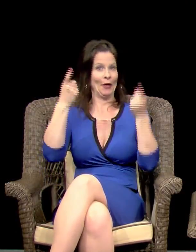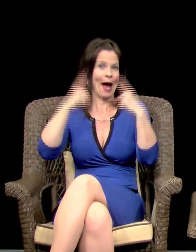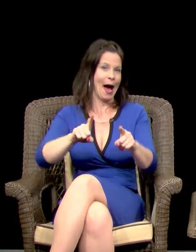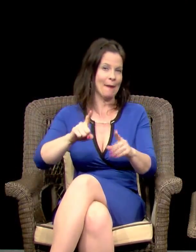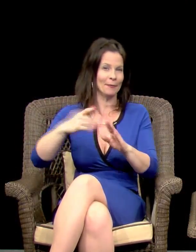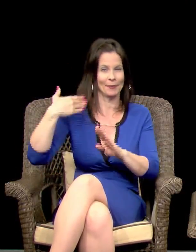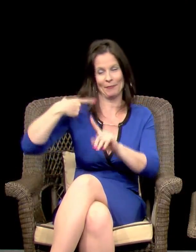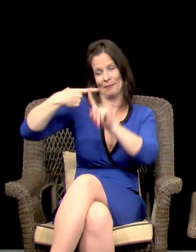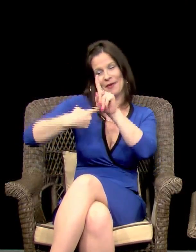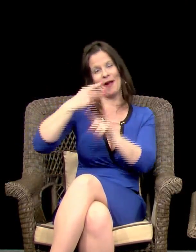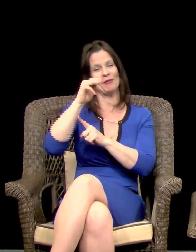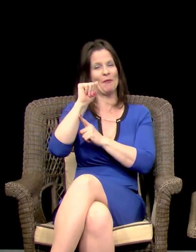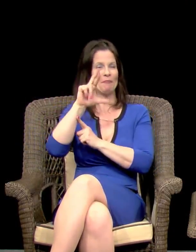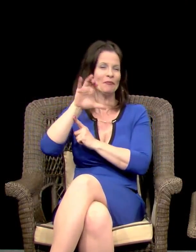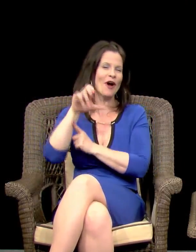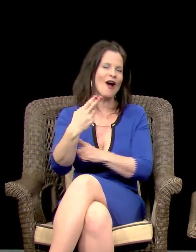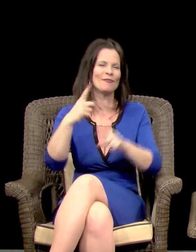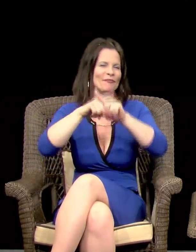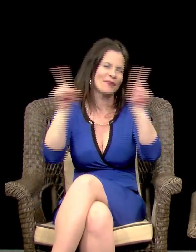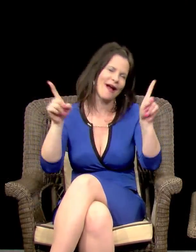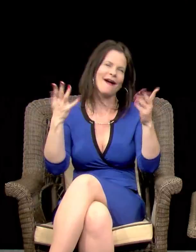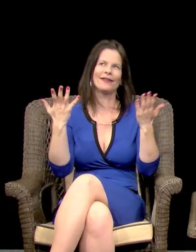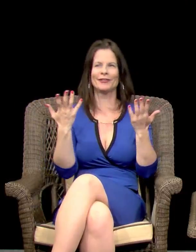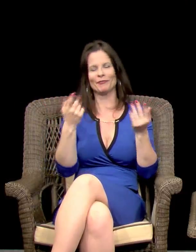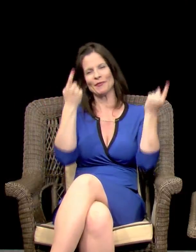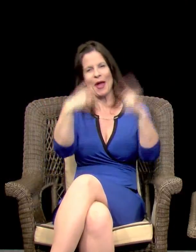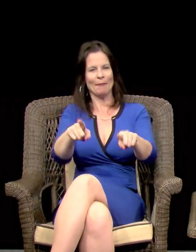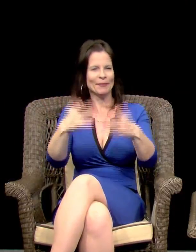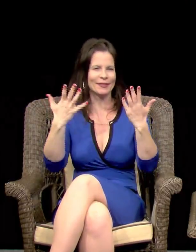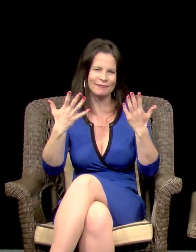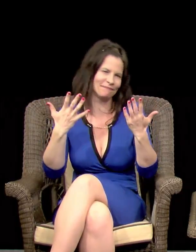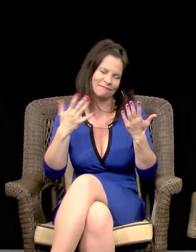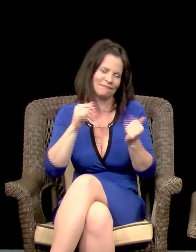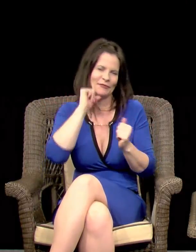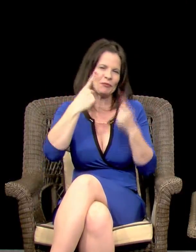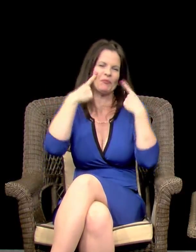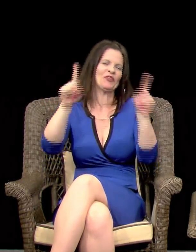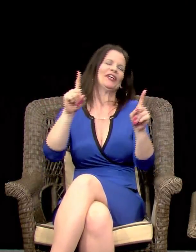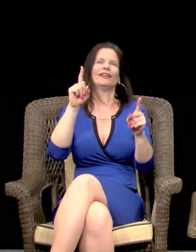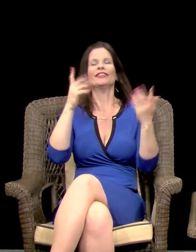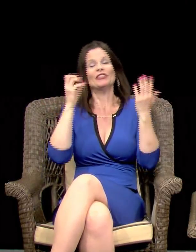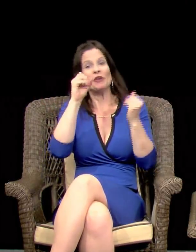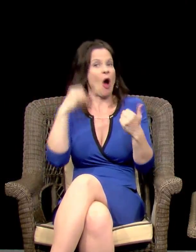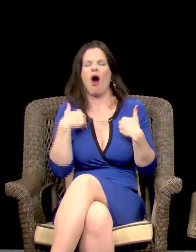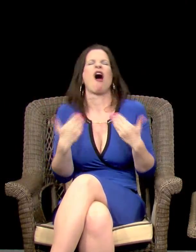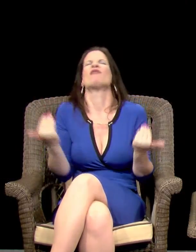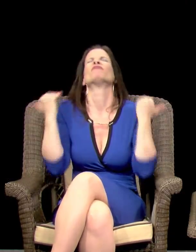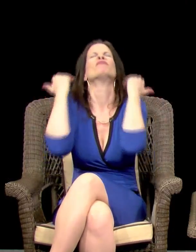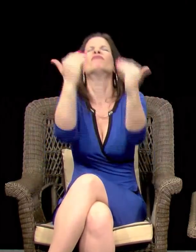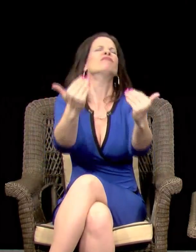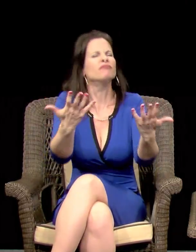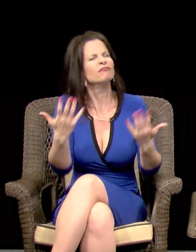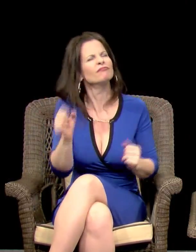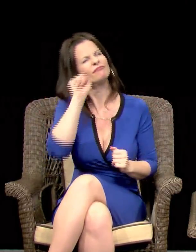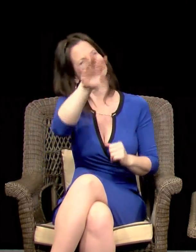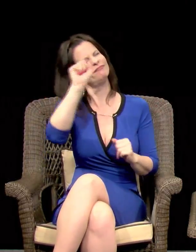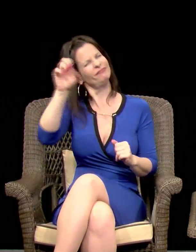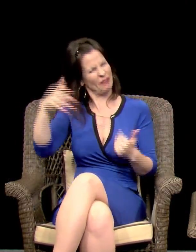show. It should have happened in March. However, it didn't work out. So I'm just going to go ahead